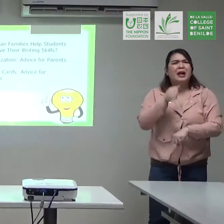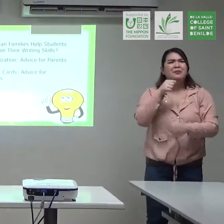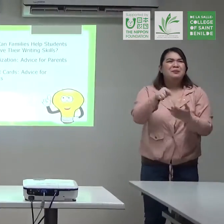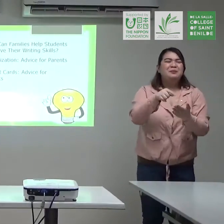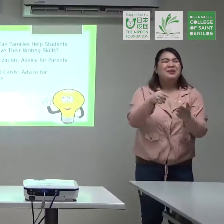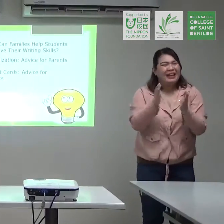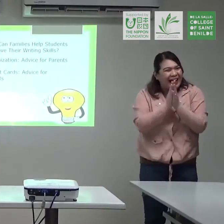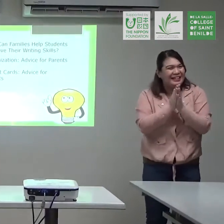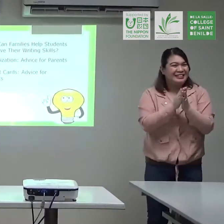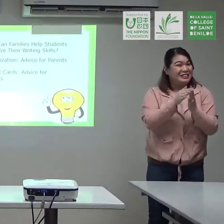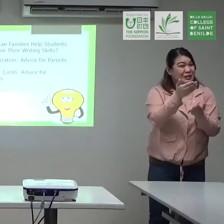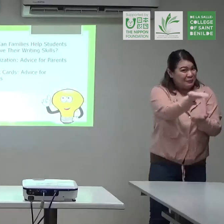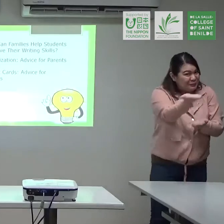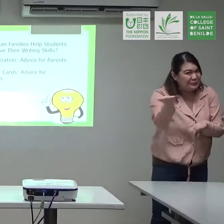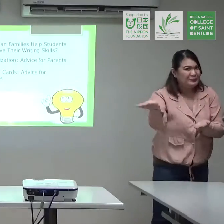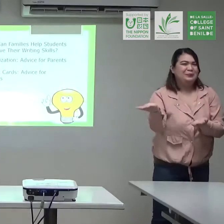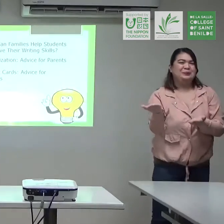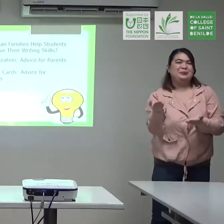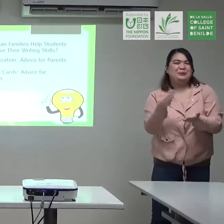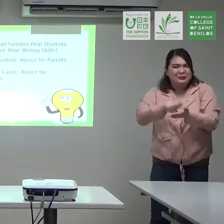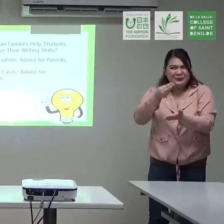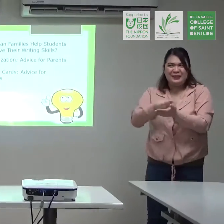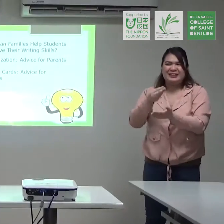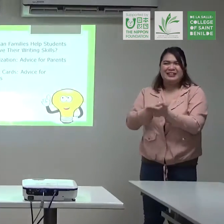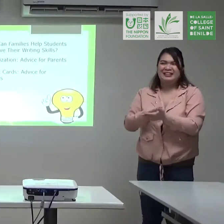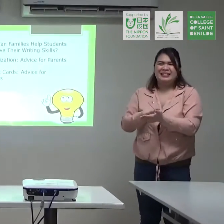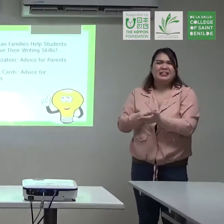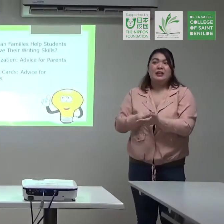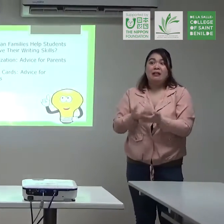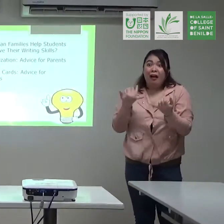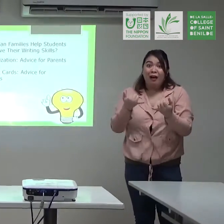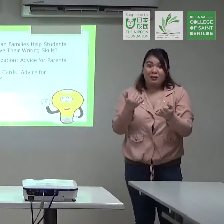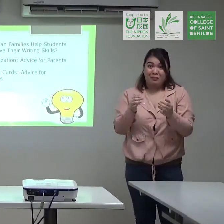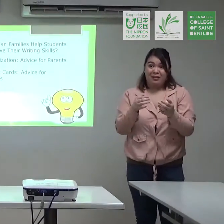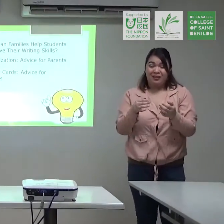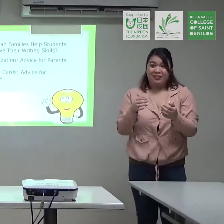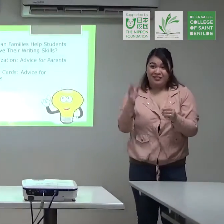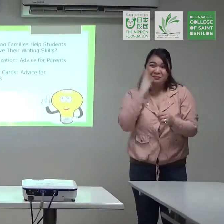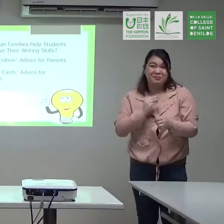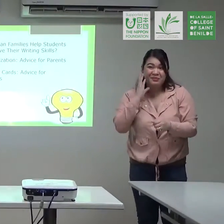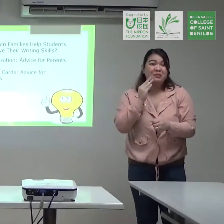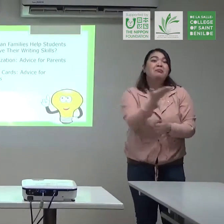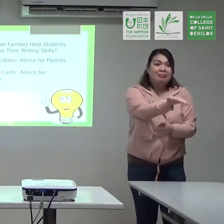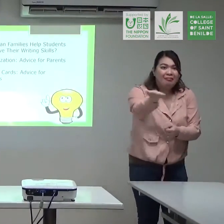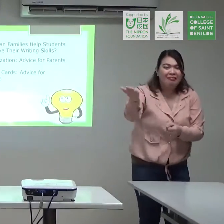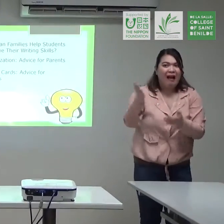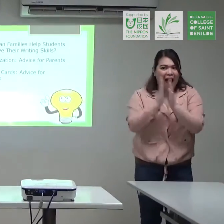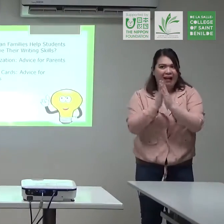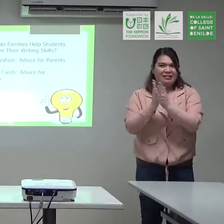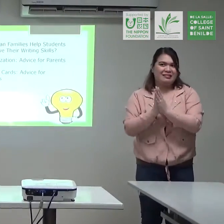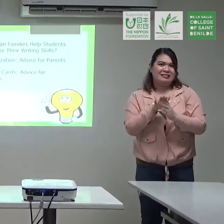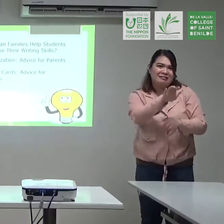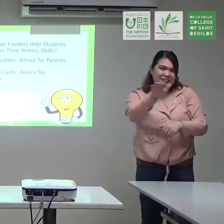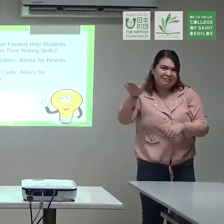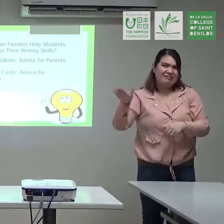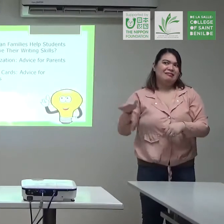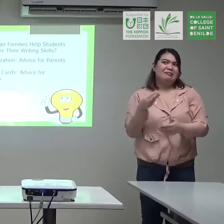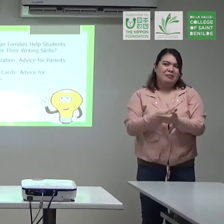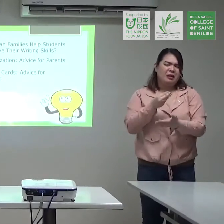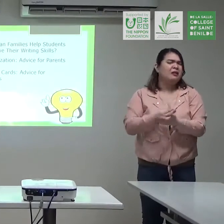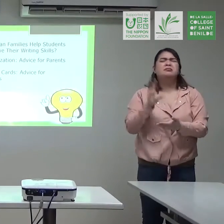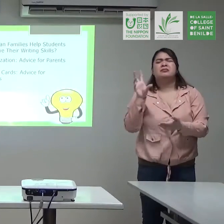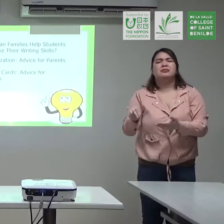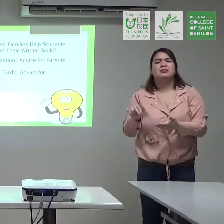Bayad, ikaw, hindi ka nakabayad. Ganito pag yun lang. But do it in a regular manner So that the